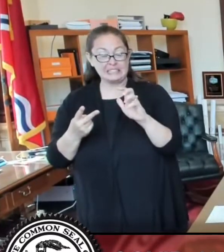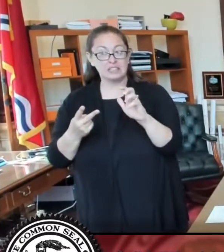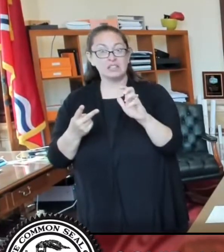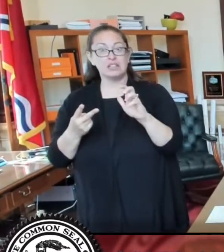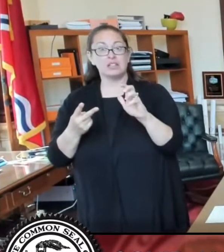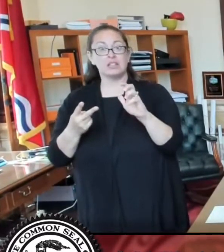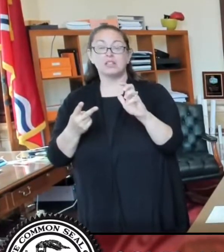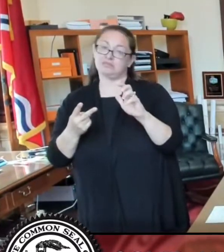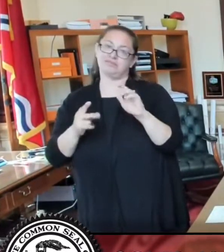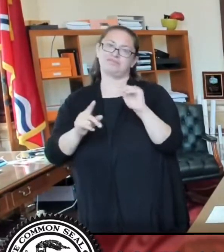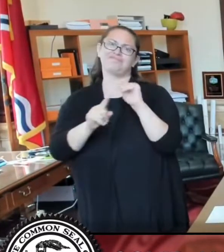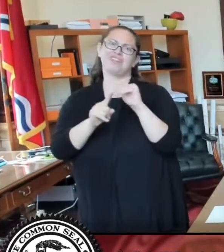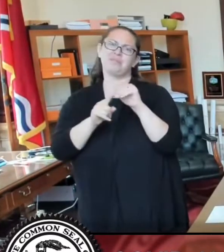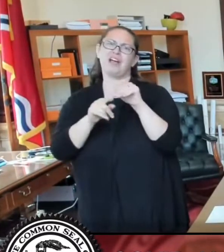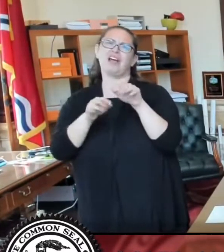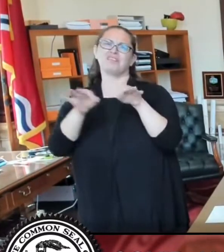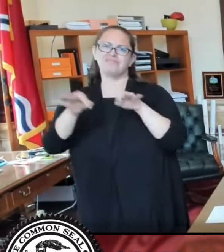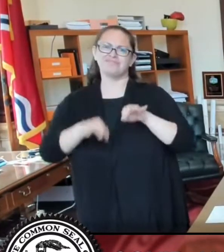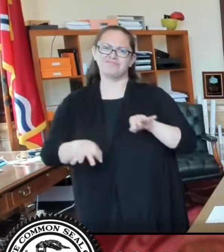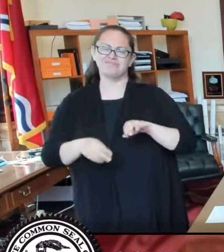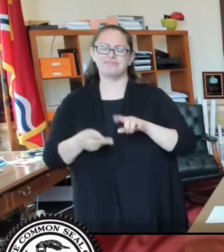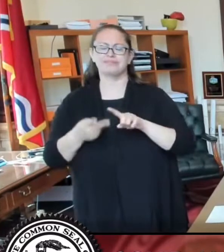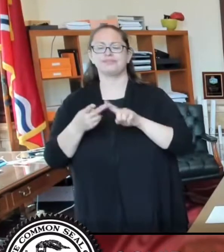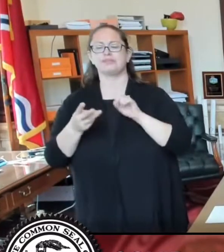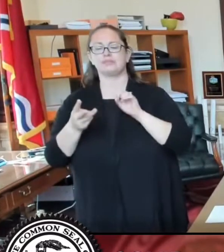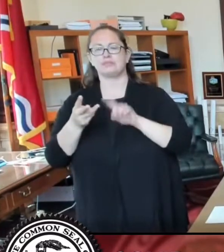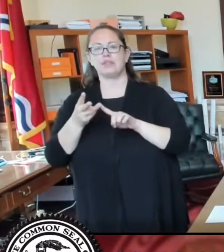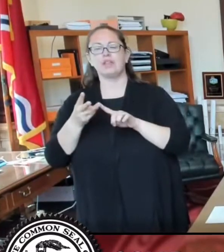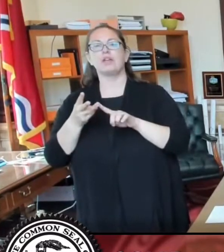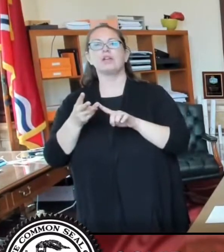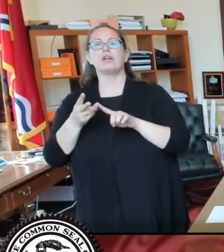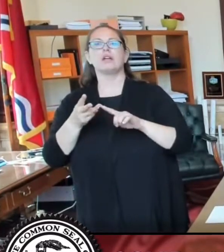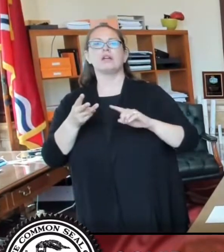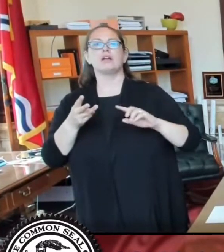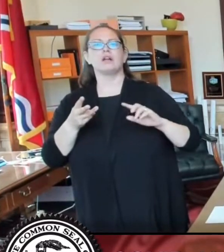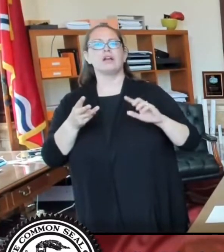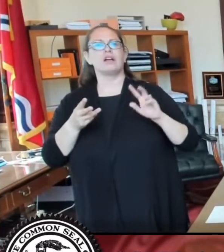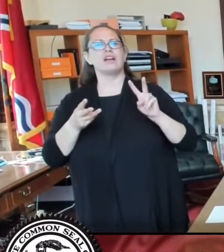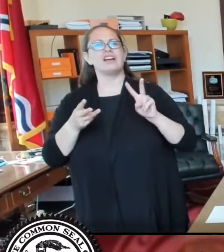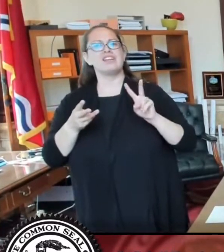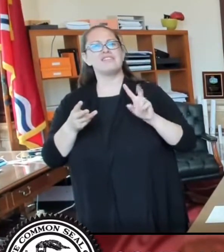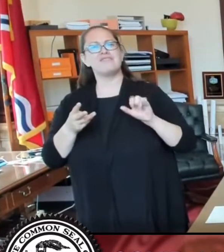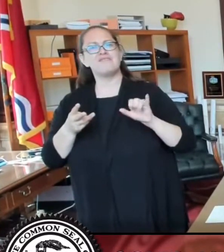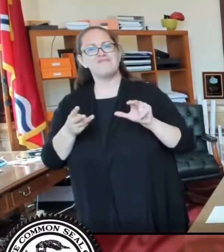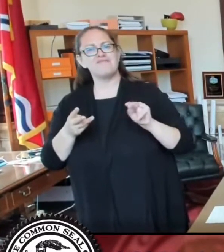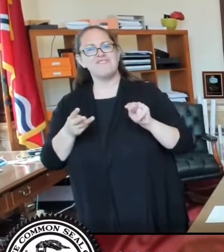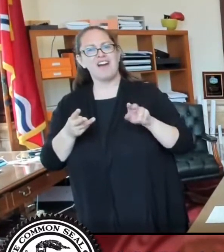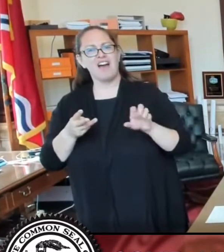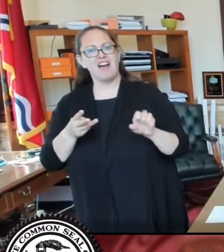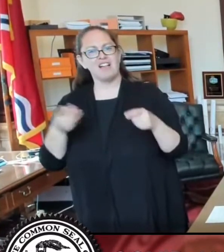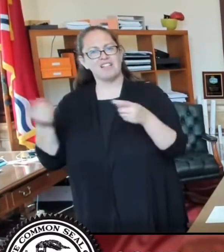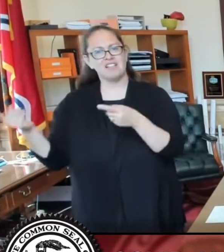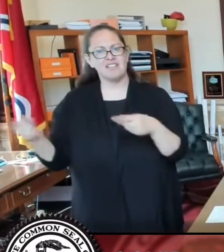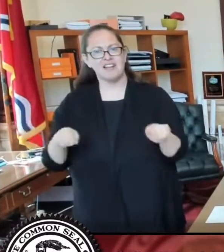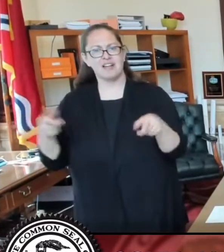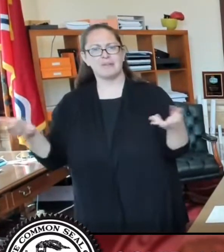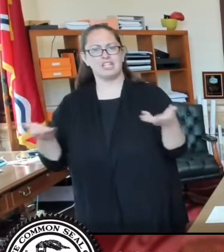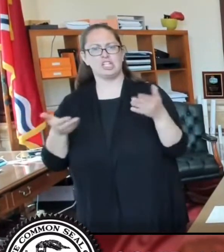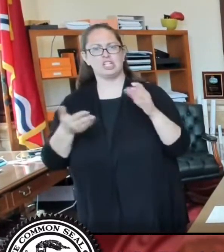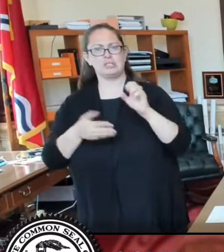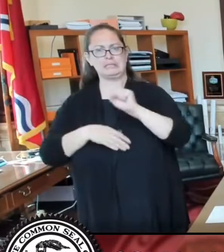we're just going to remind you of some things. And the third thing we're going to talk about is the violence that we're experiencing in our city. And for